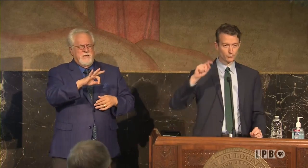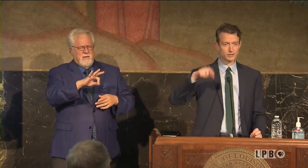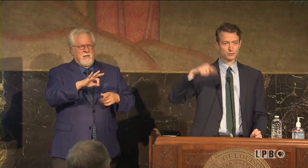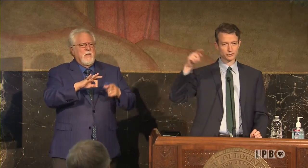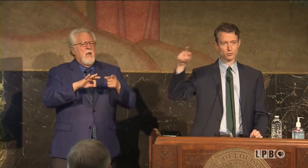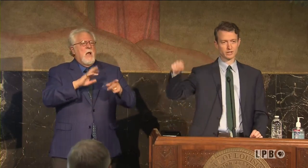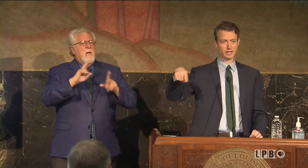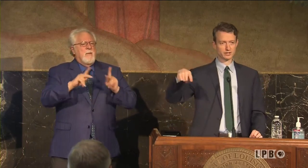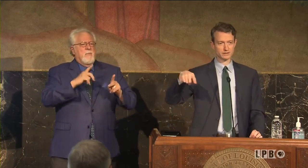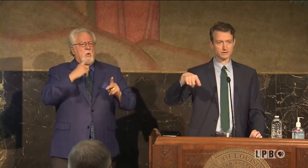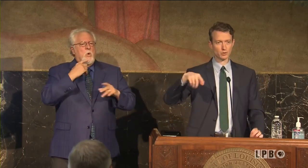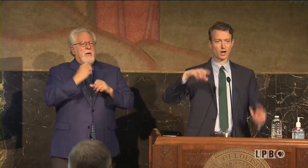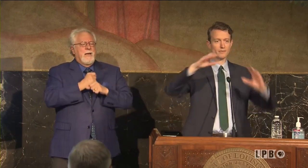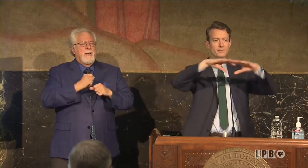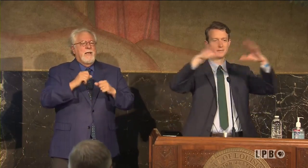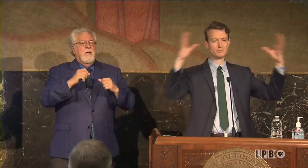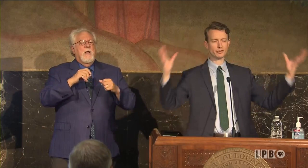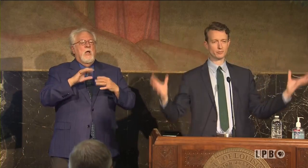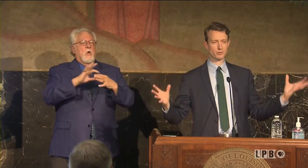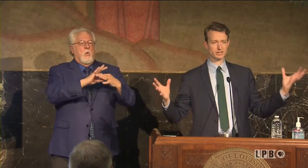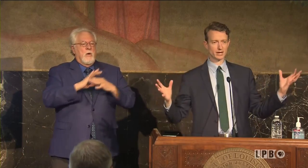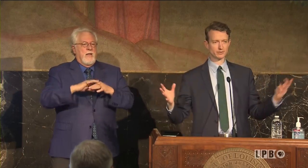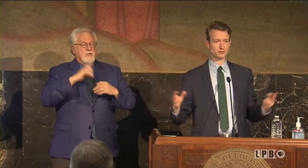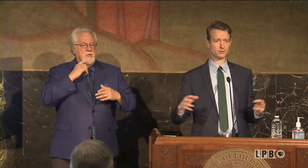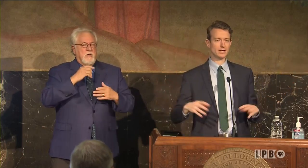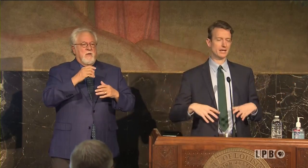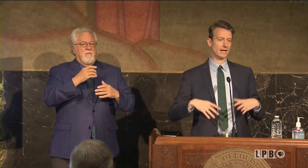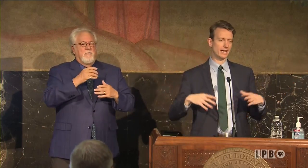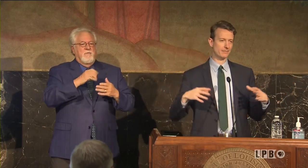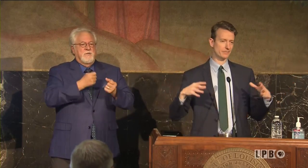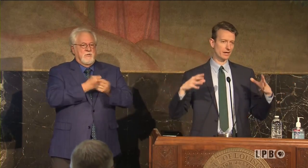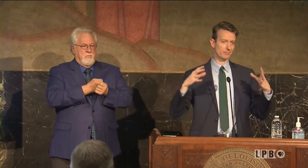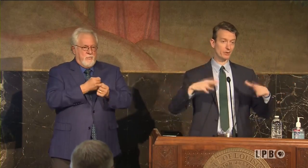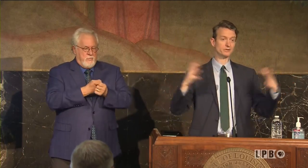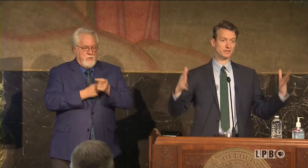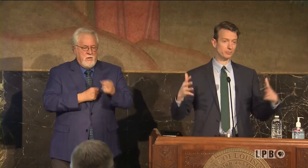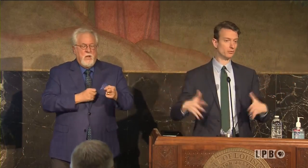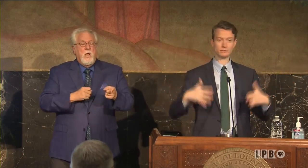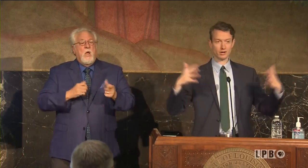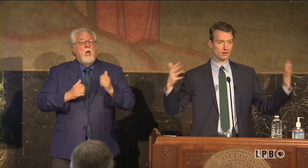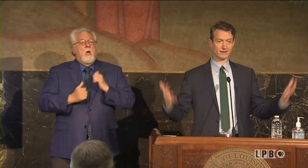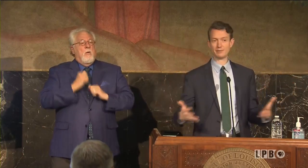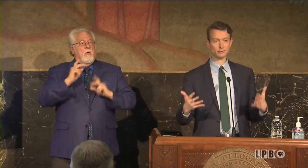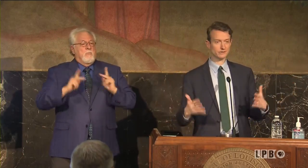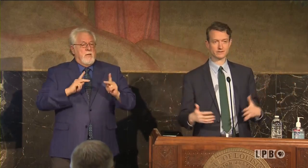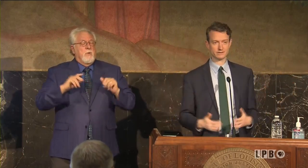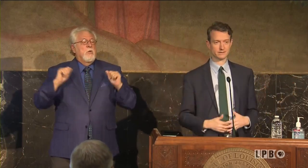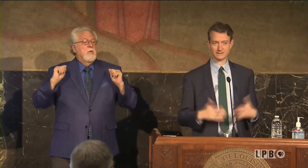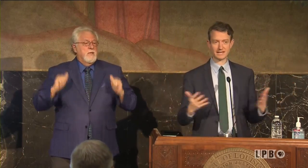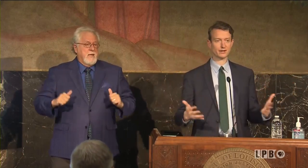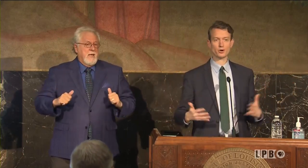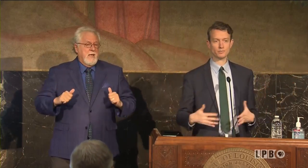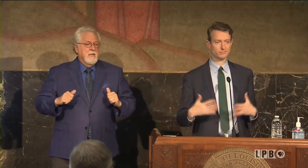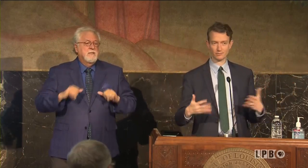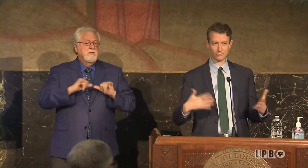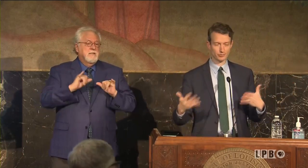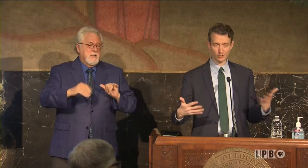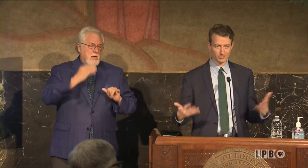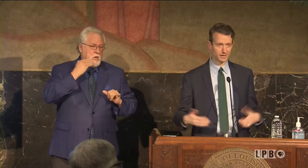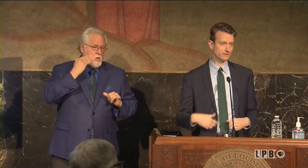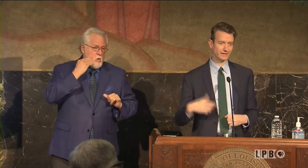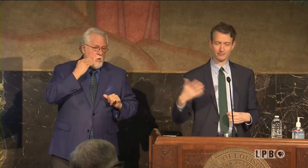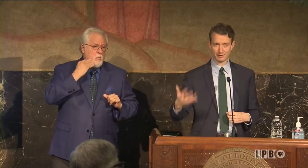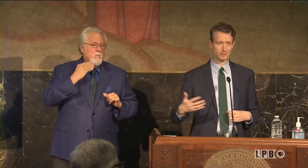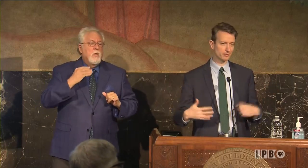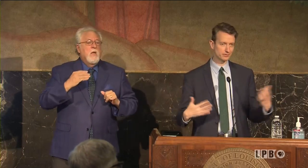getting resource coordination. So of the people that we reach out to, most people are able to stay at home through their